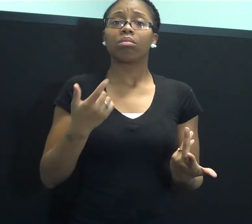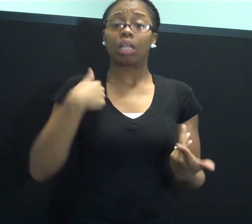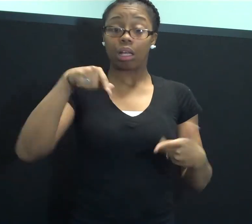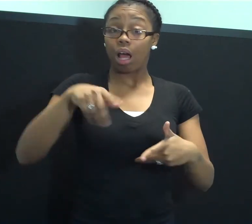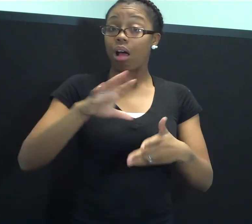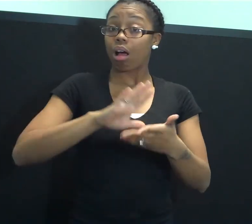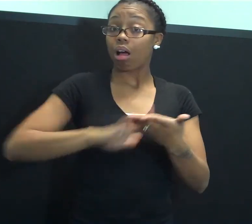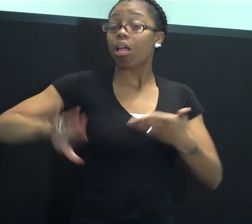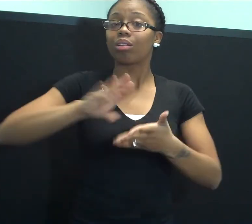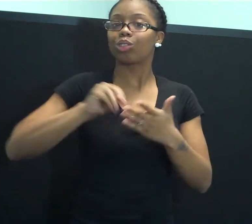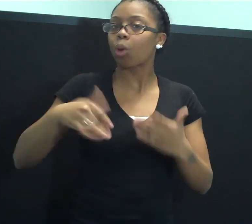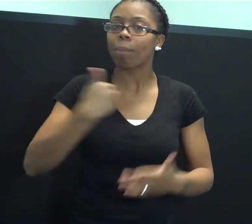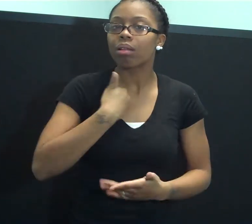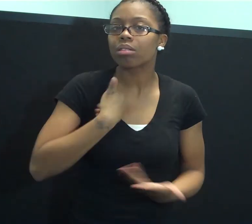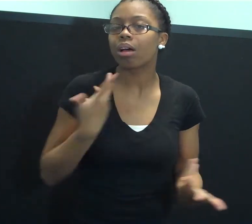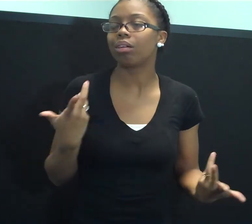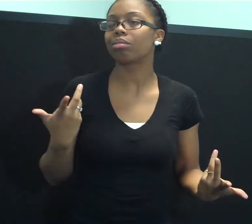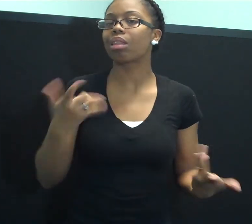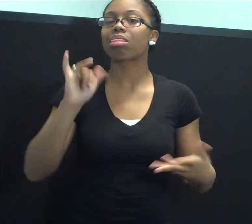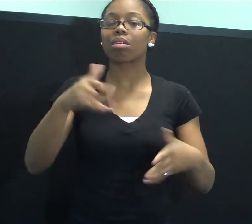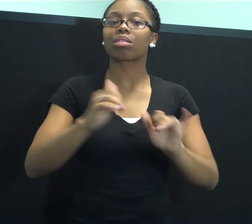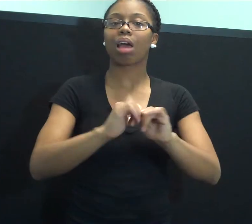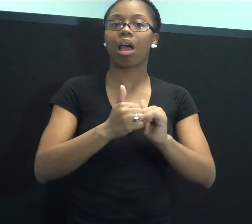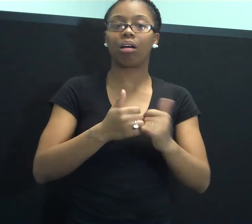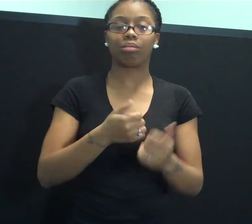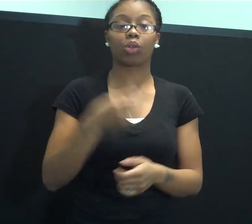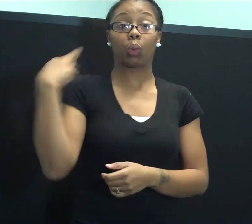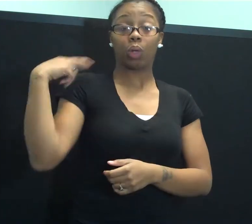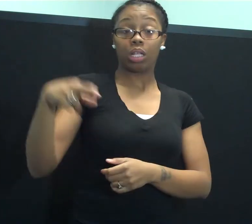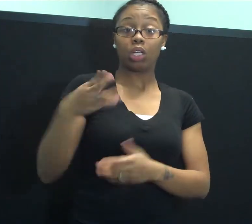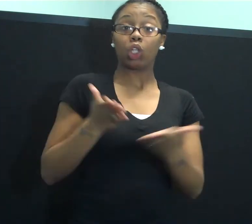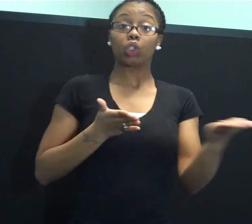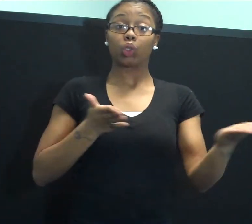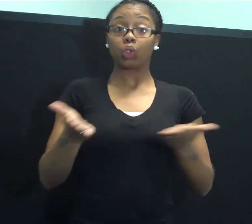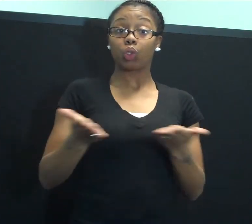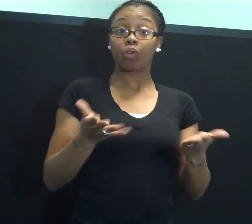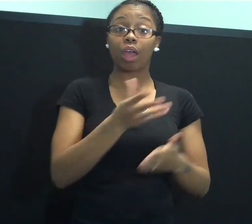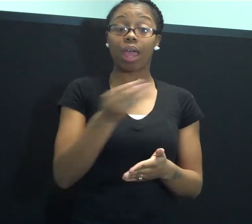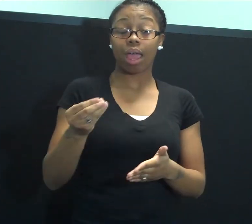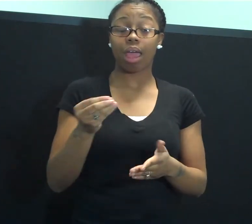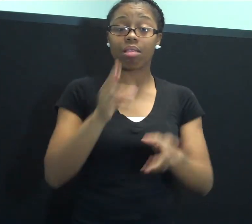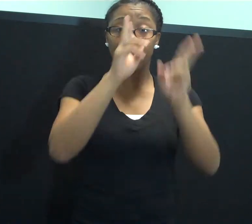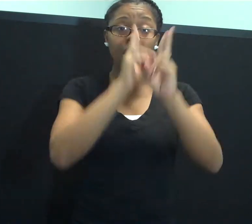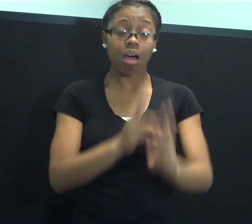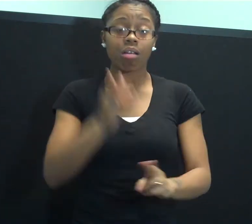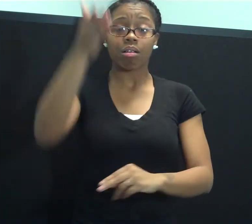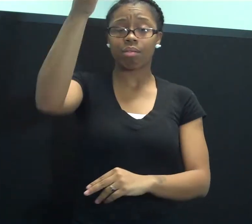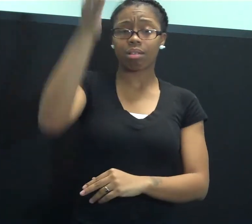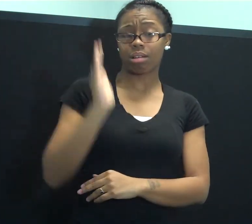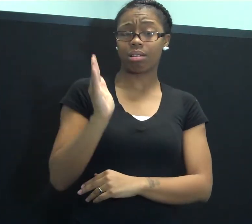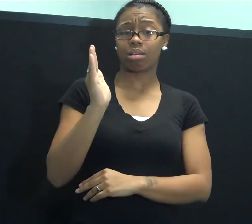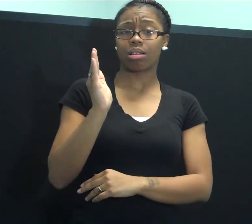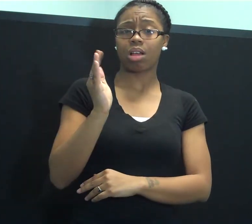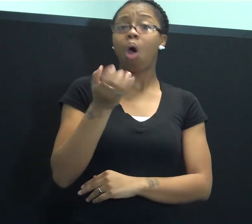student myself, and it goes something like this. Religion is the service and adoration of God or a